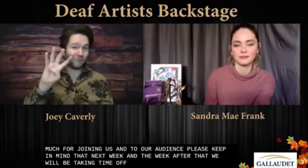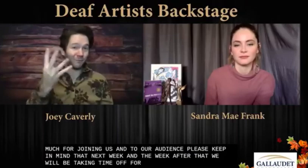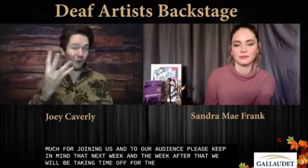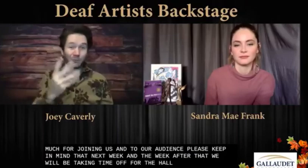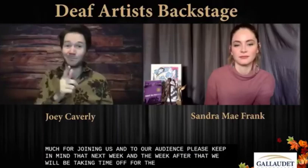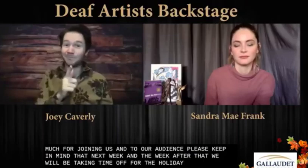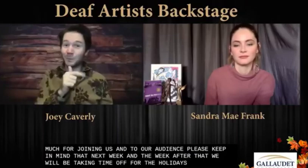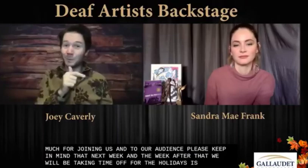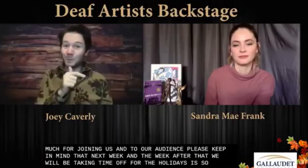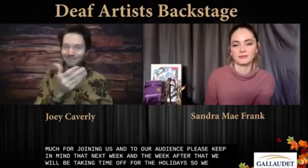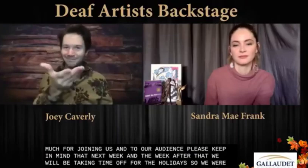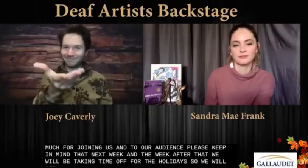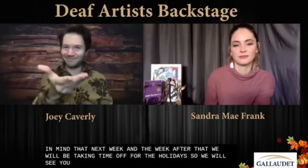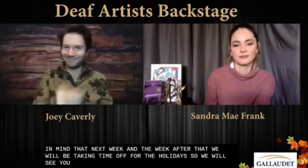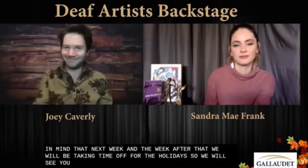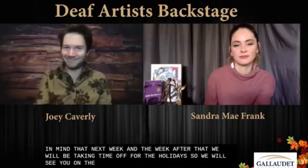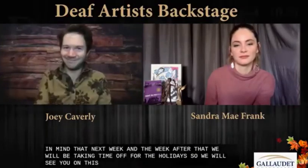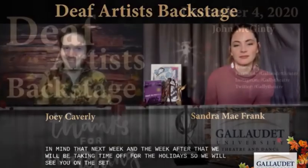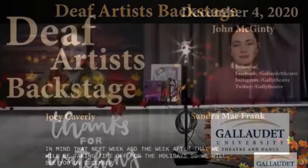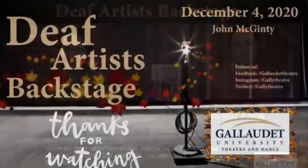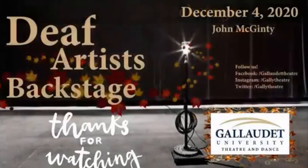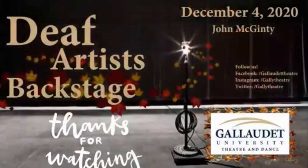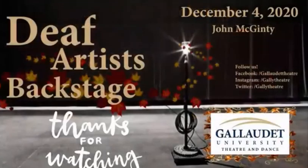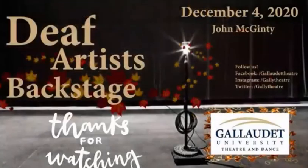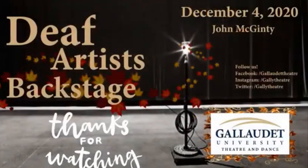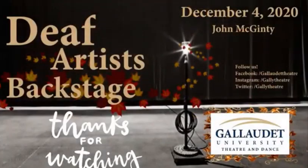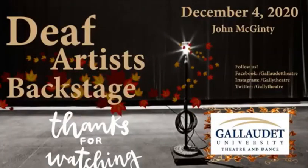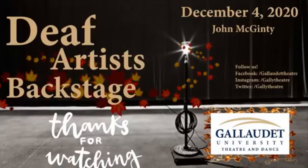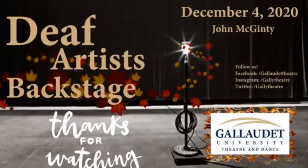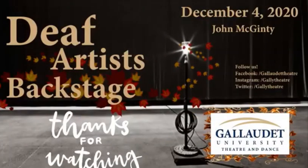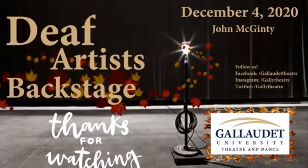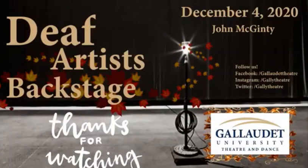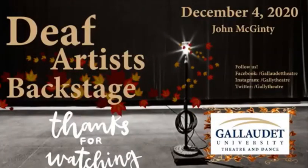off for the holidays so we will see you on december 4th for our next interview you